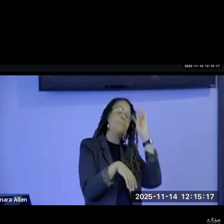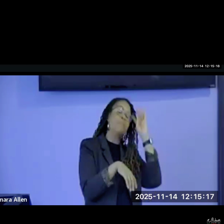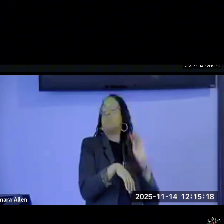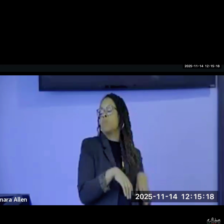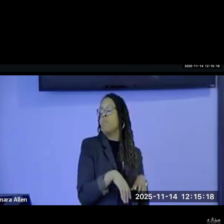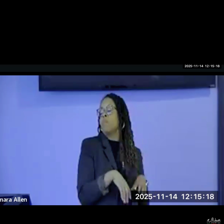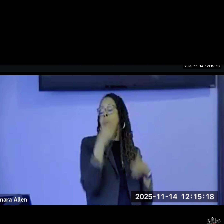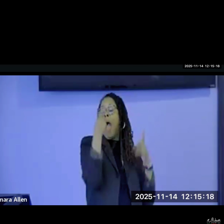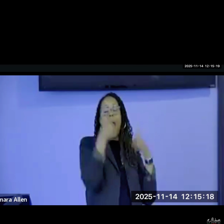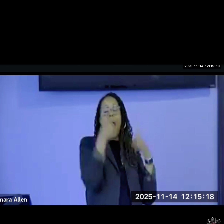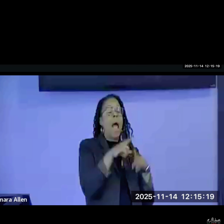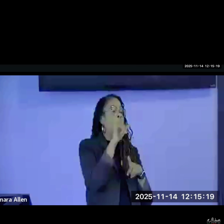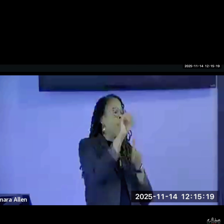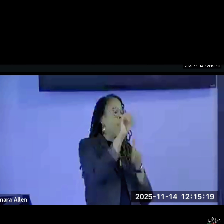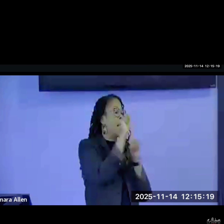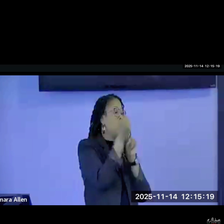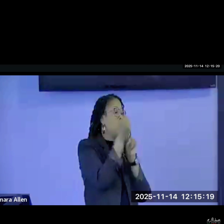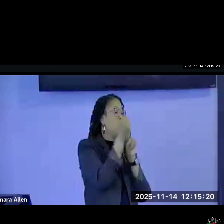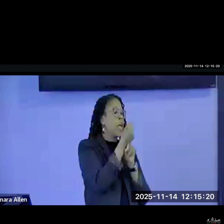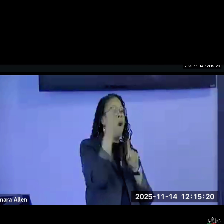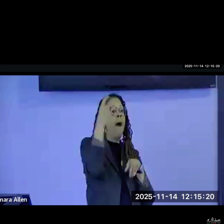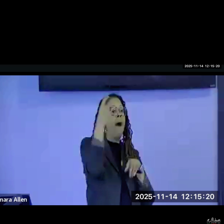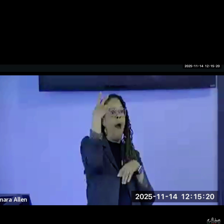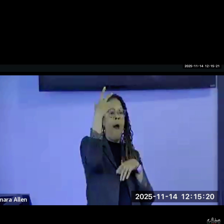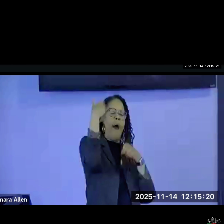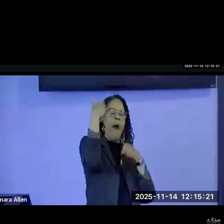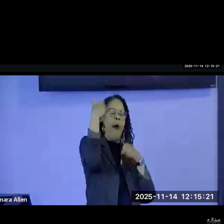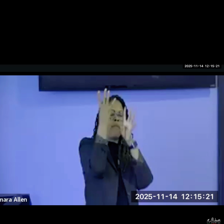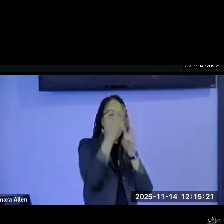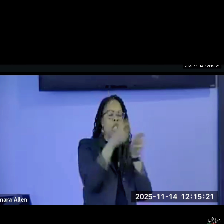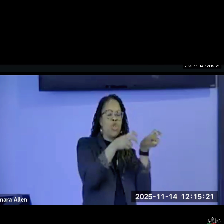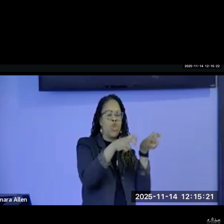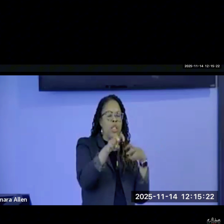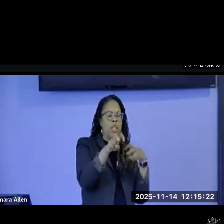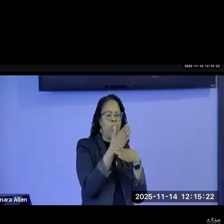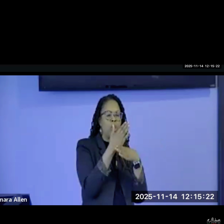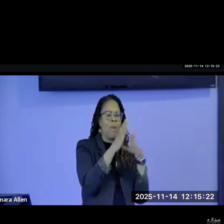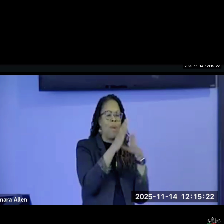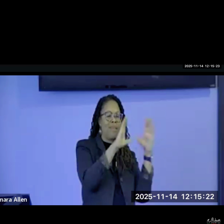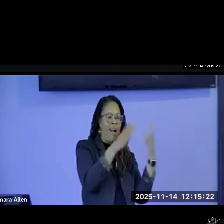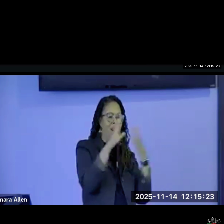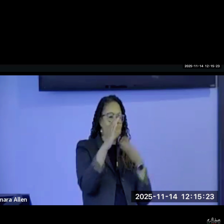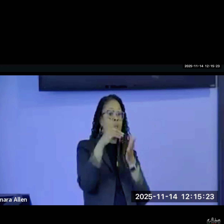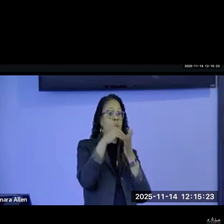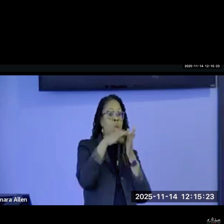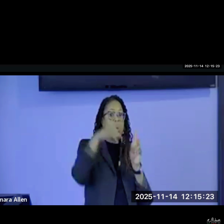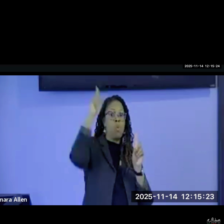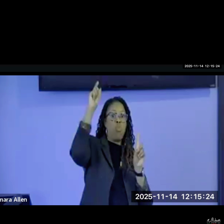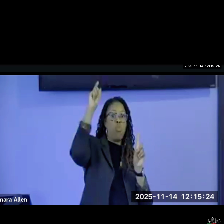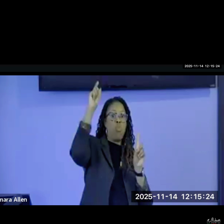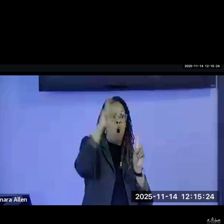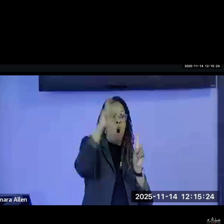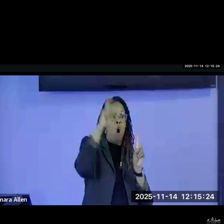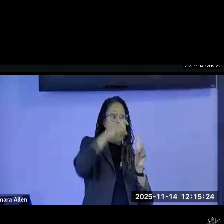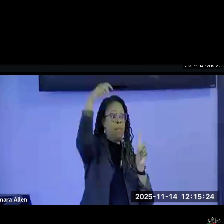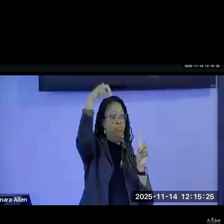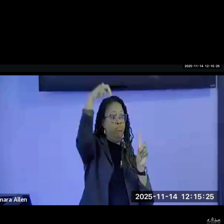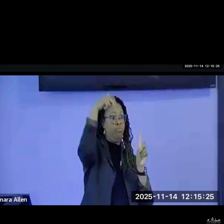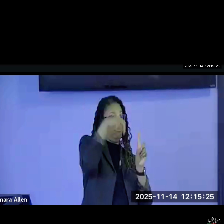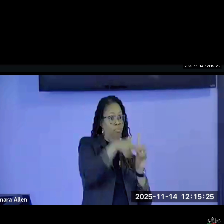at a residential school, and they're from Jamaica, of the Caribbean background. And they